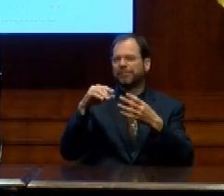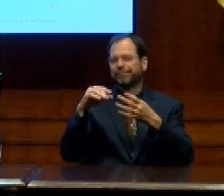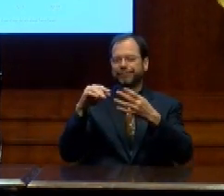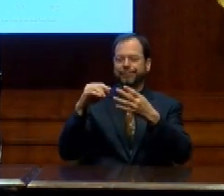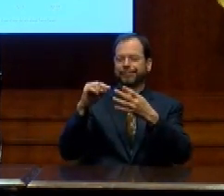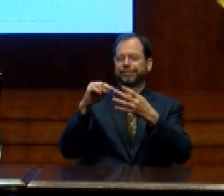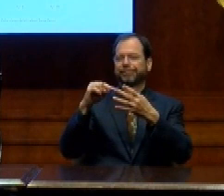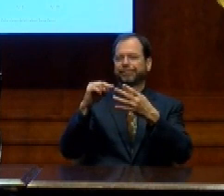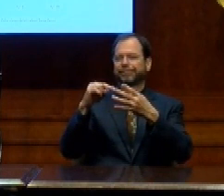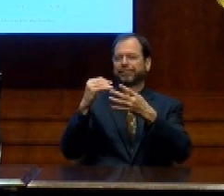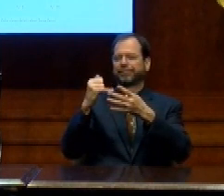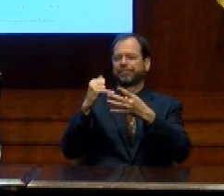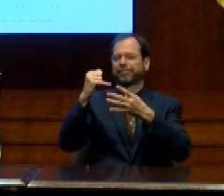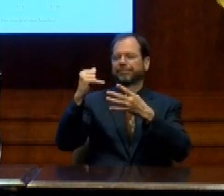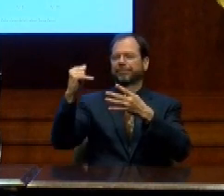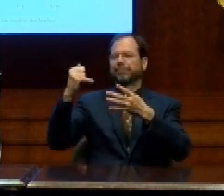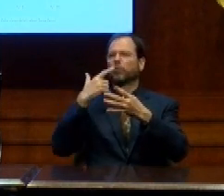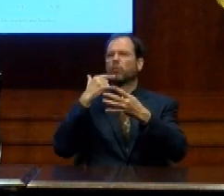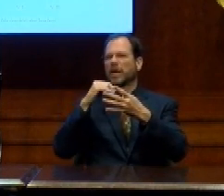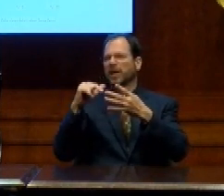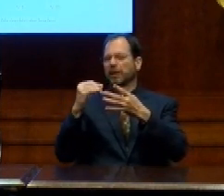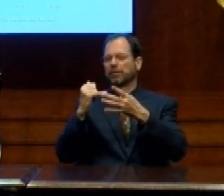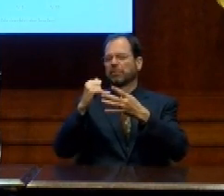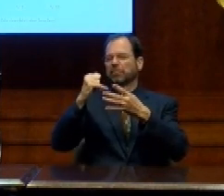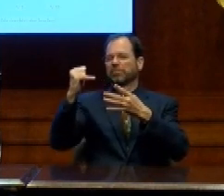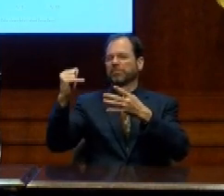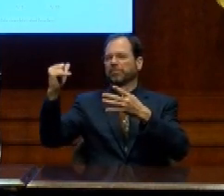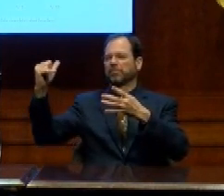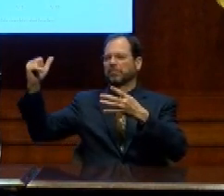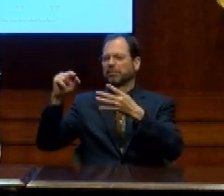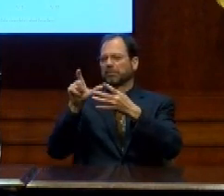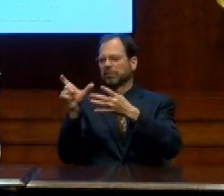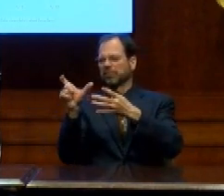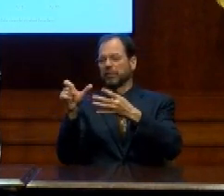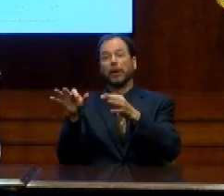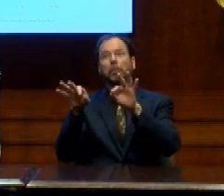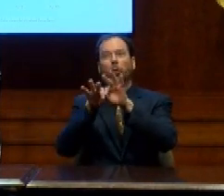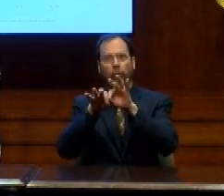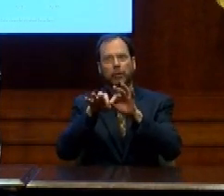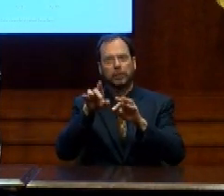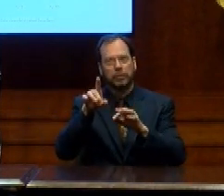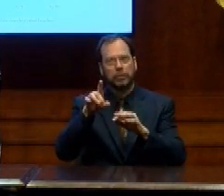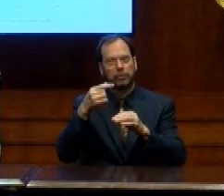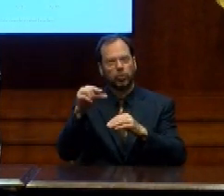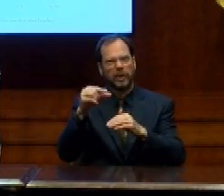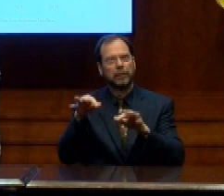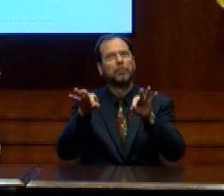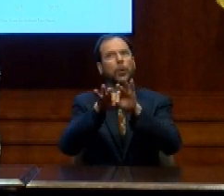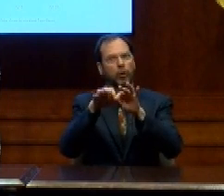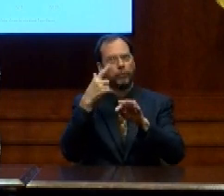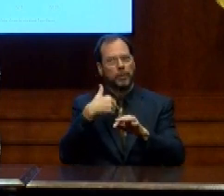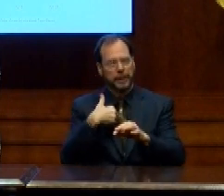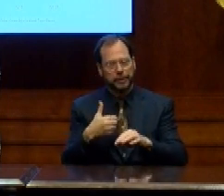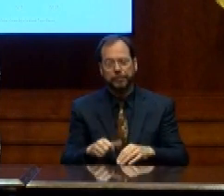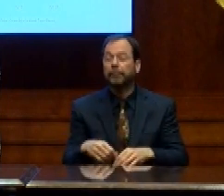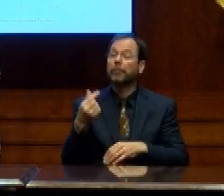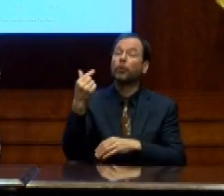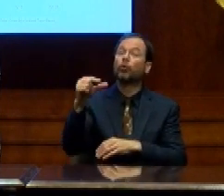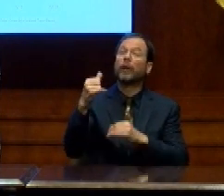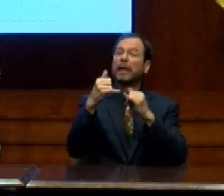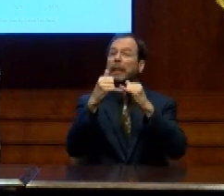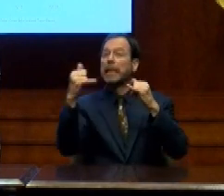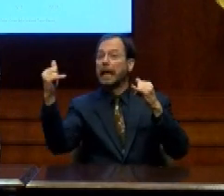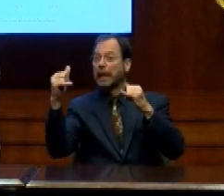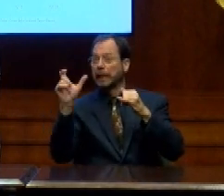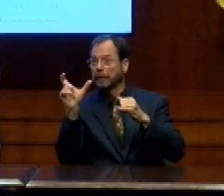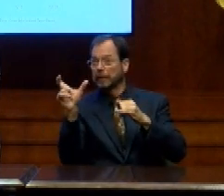color line. It's right above that red line. It may be hard to see, but it may be the most important line on here as far as I'm concerned. That green color